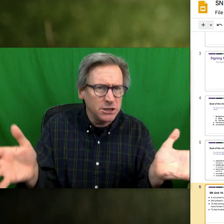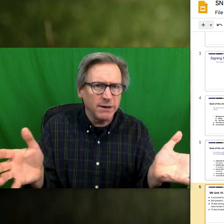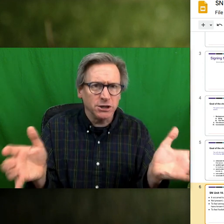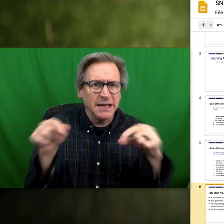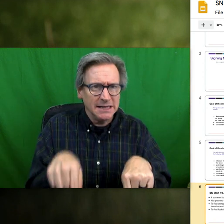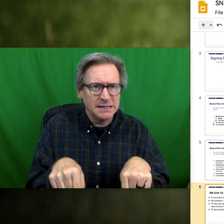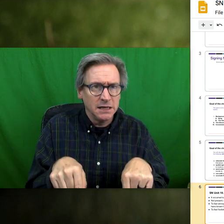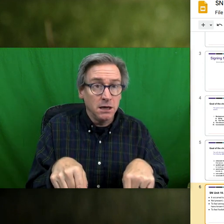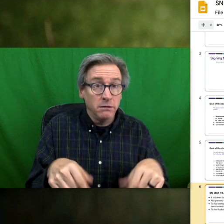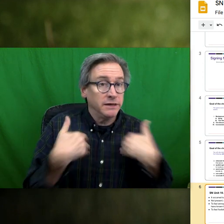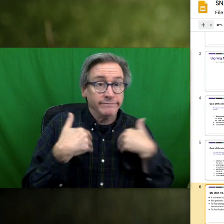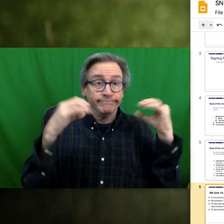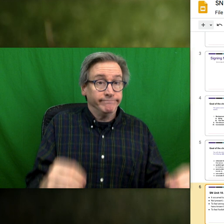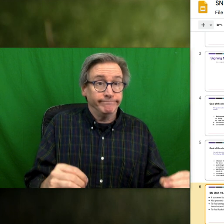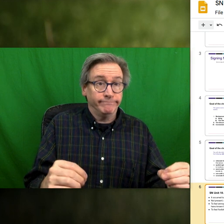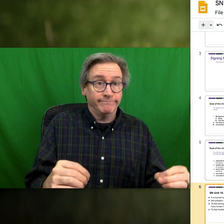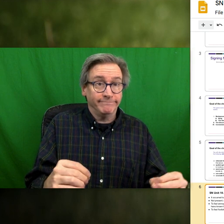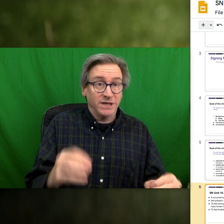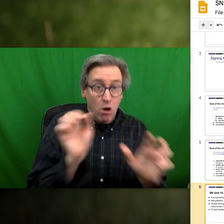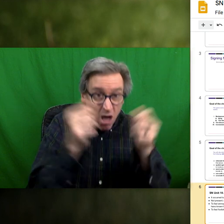depends on the situation. In this,